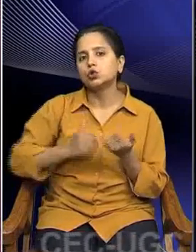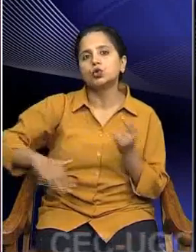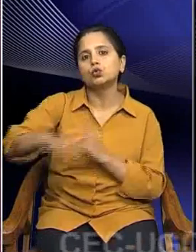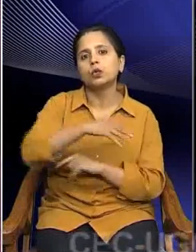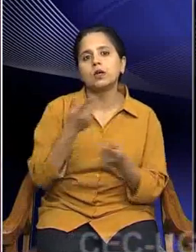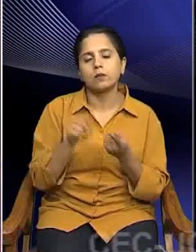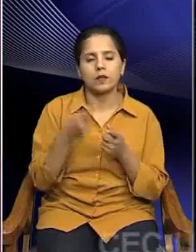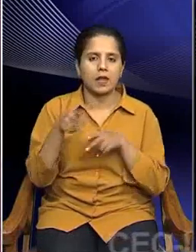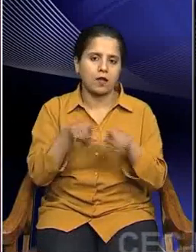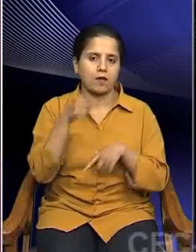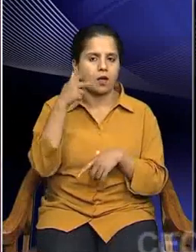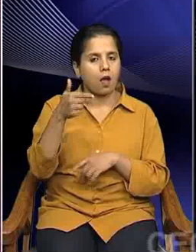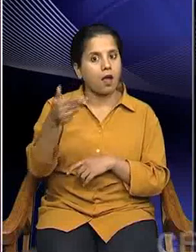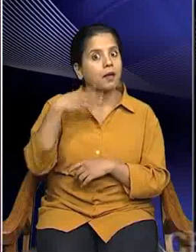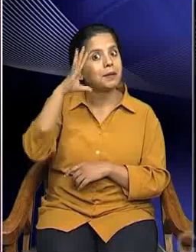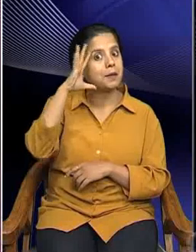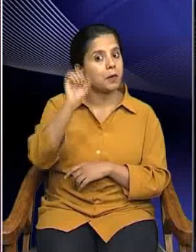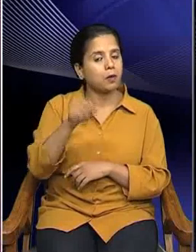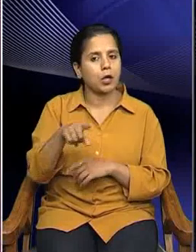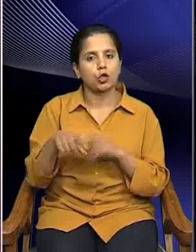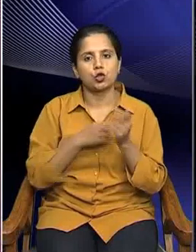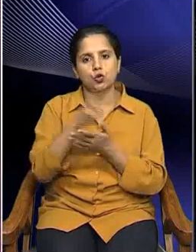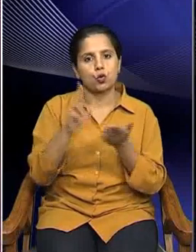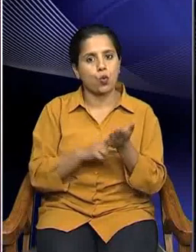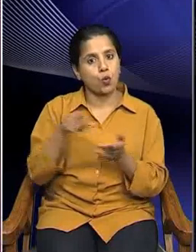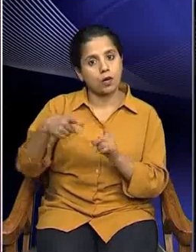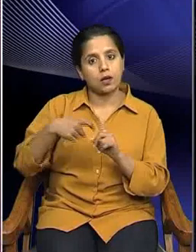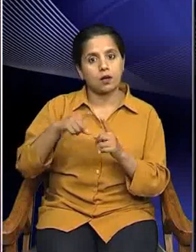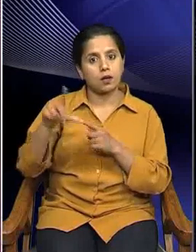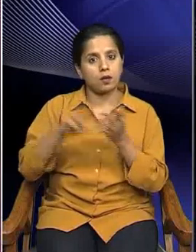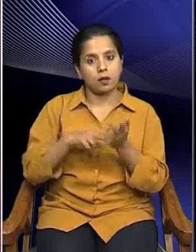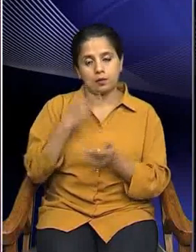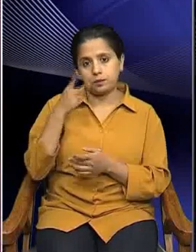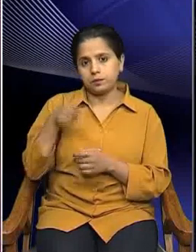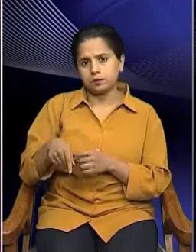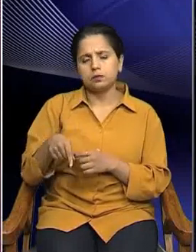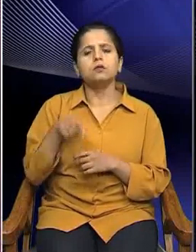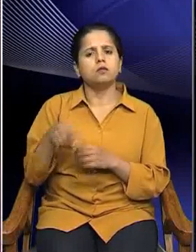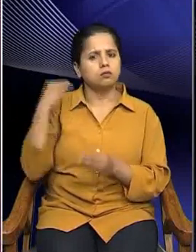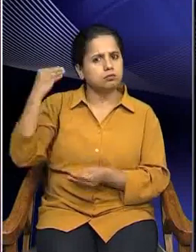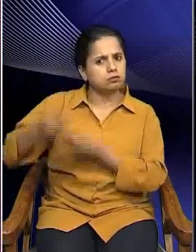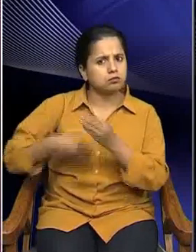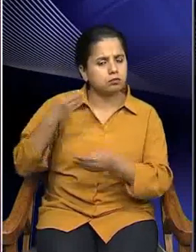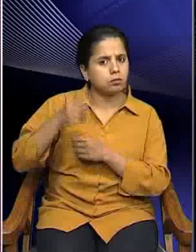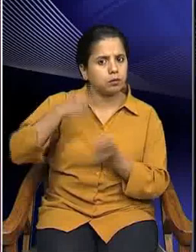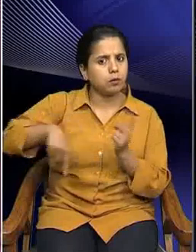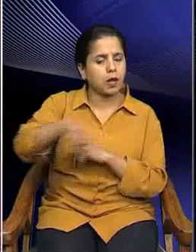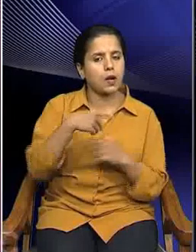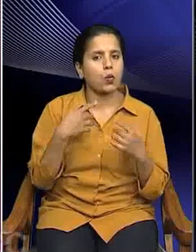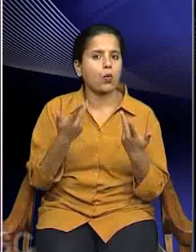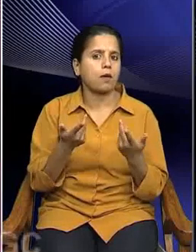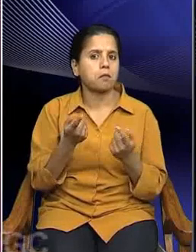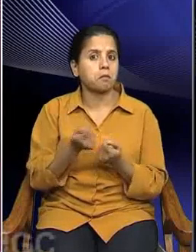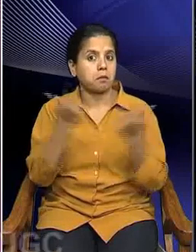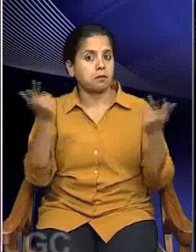if you recall this theory by John Caldwell, he talks about the intergenerational transmission of wealth